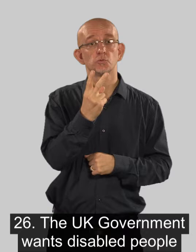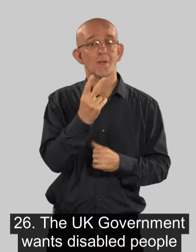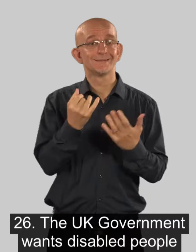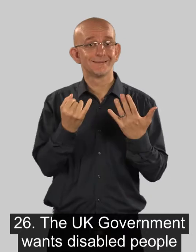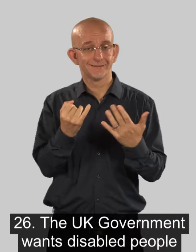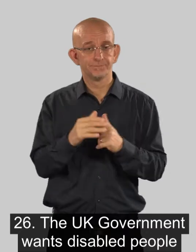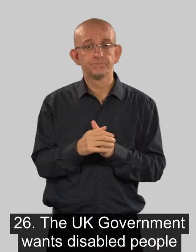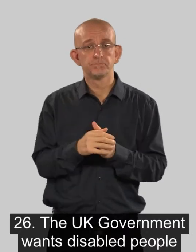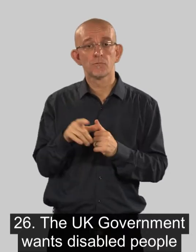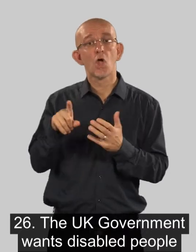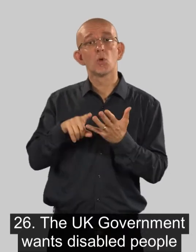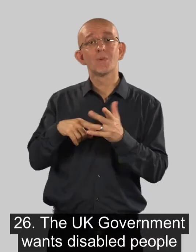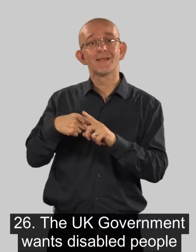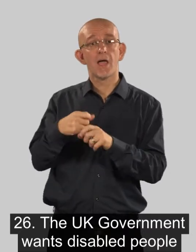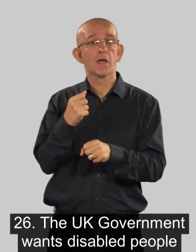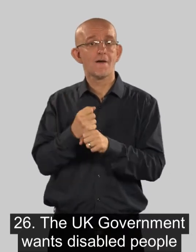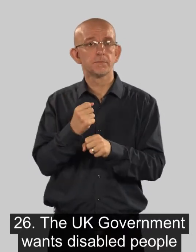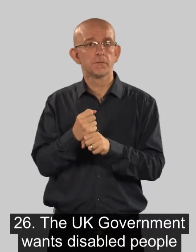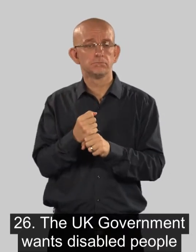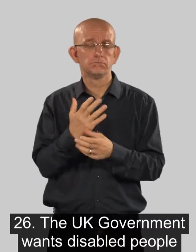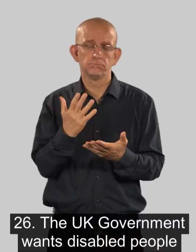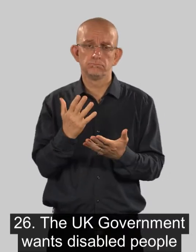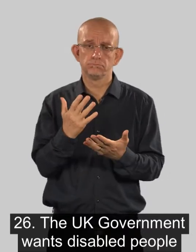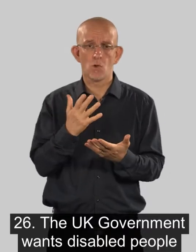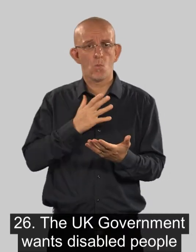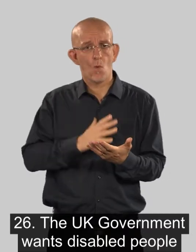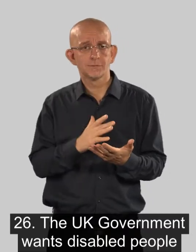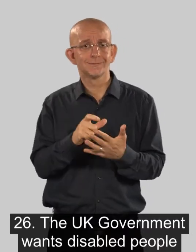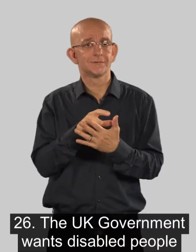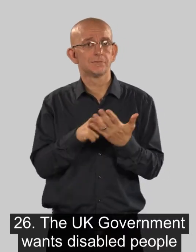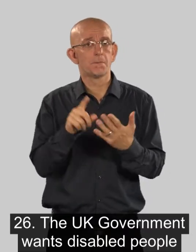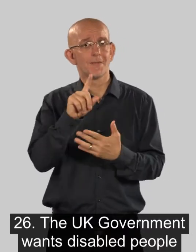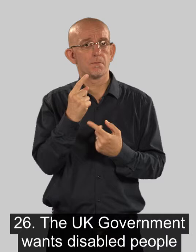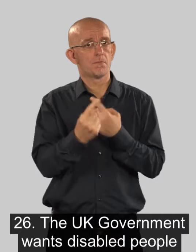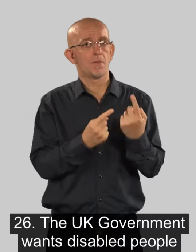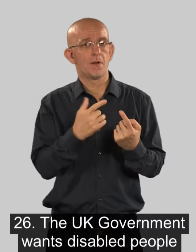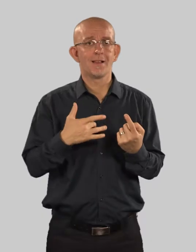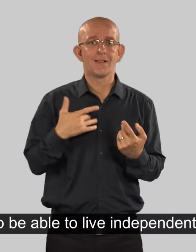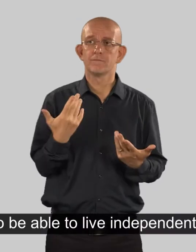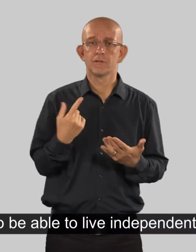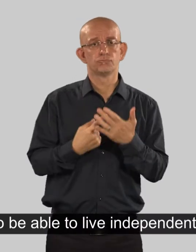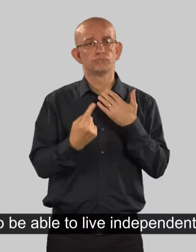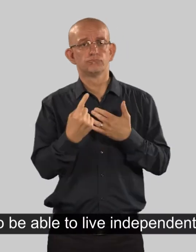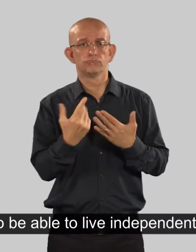26. The UK government wants disabled people to be able to live